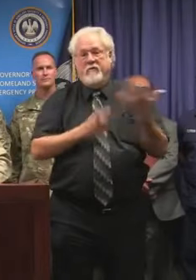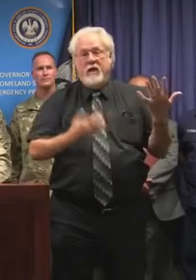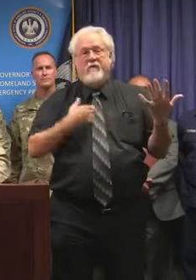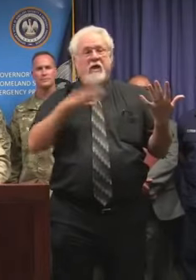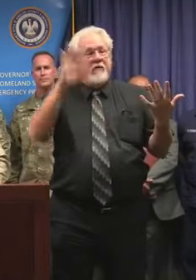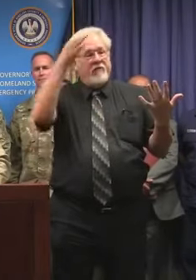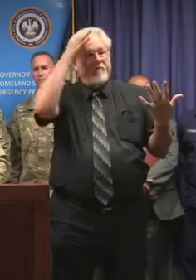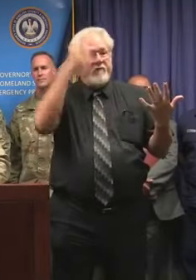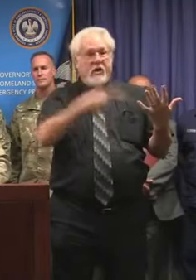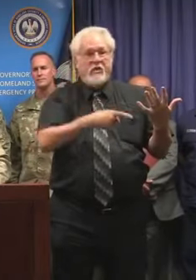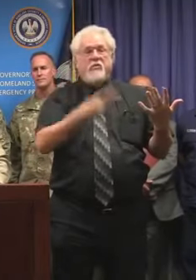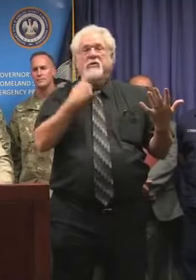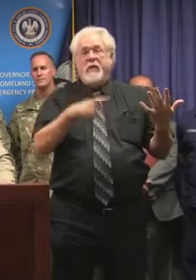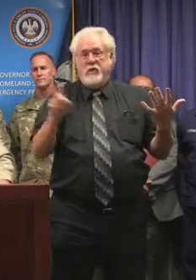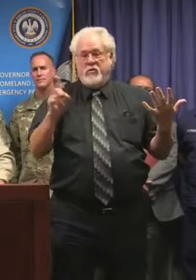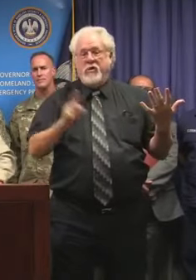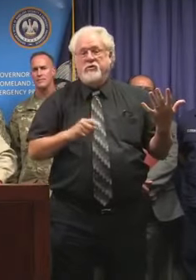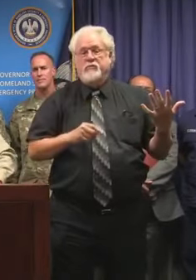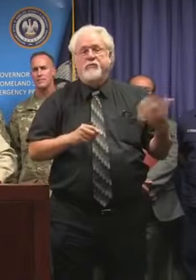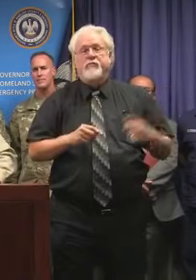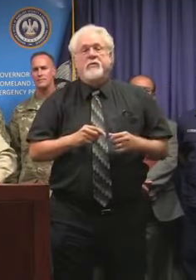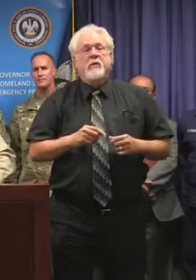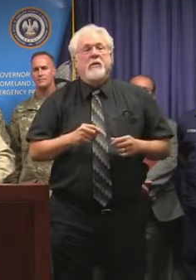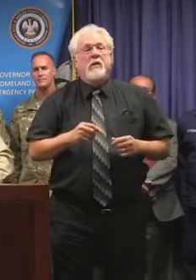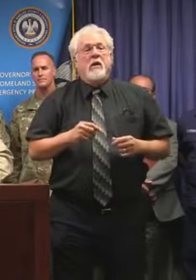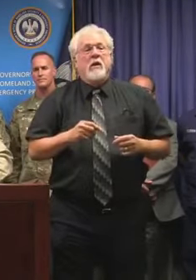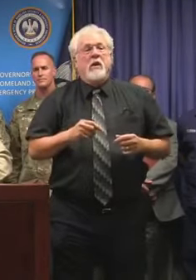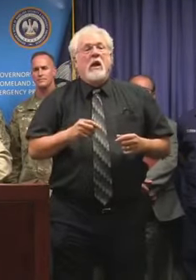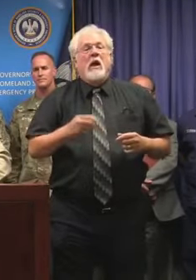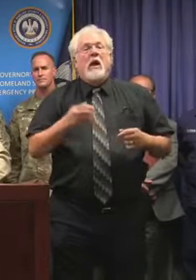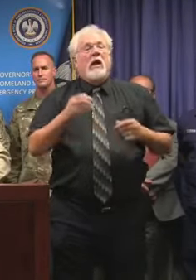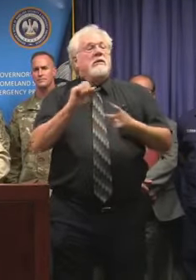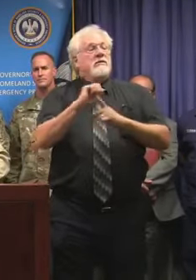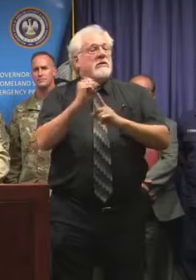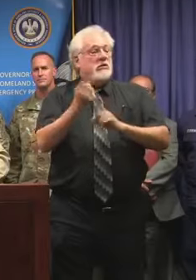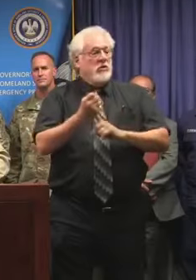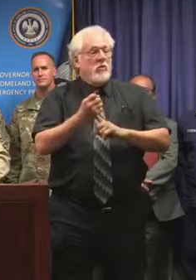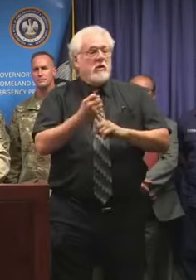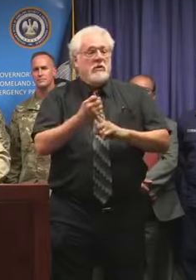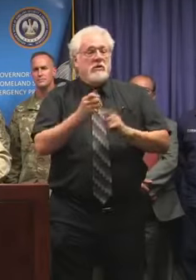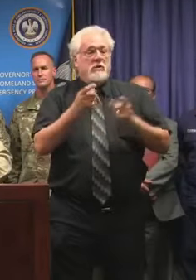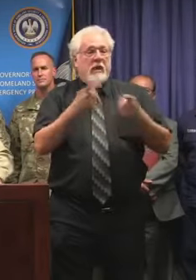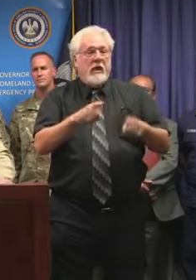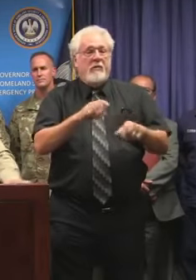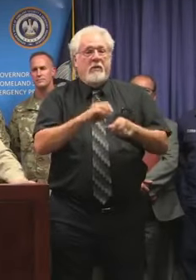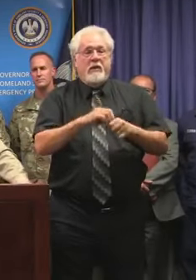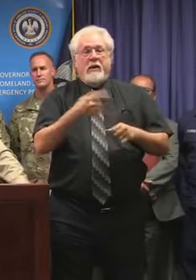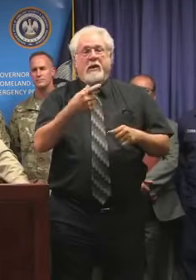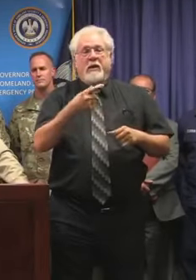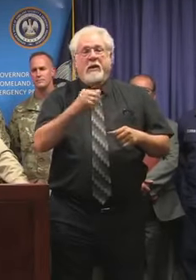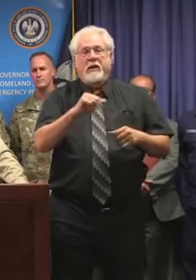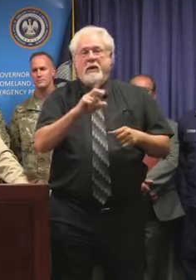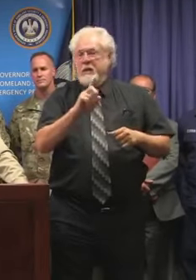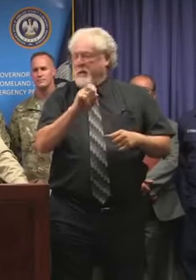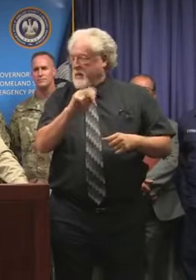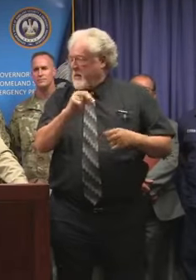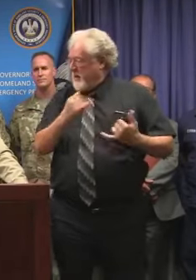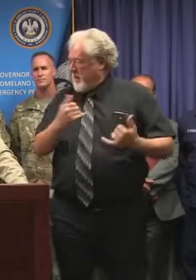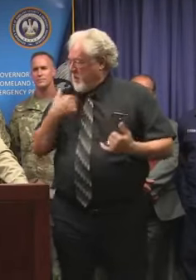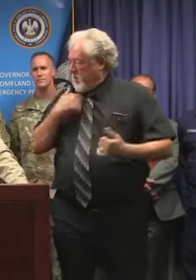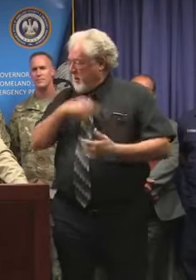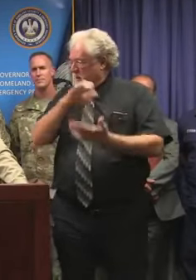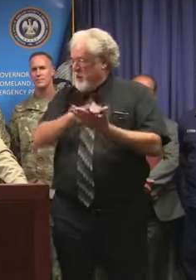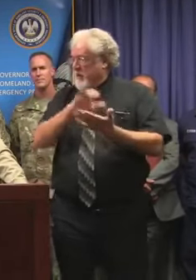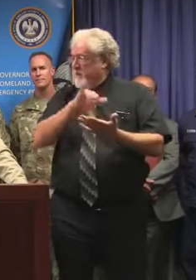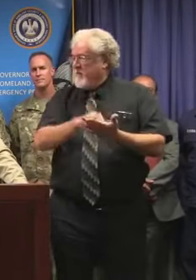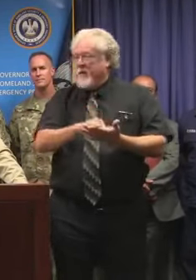federal declaration. There is a situation unfolding in Gaydon now where we believe that